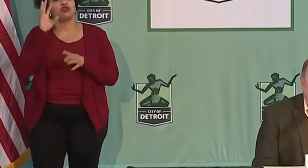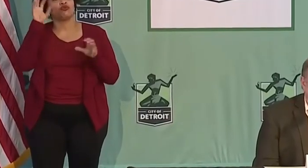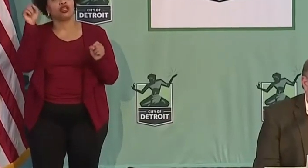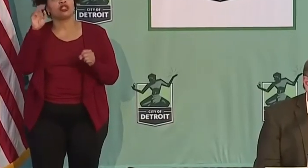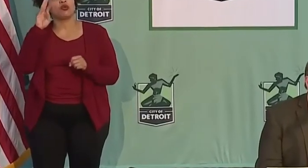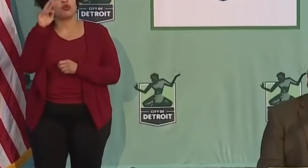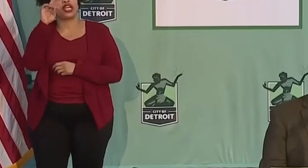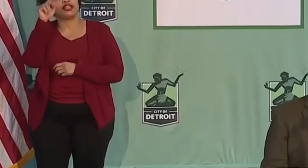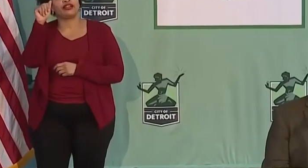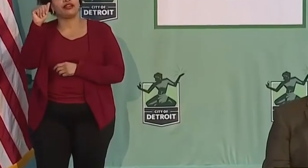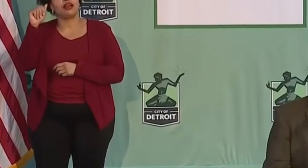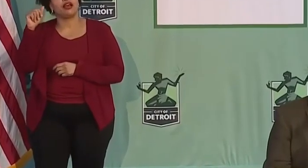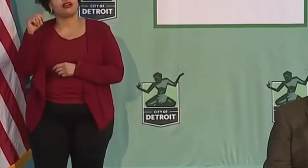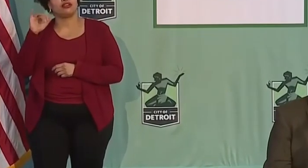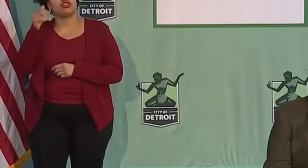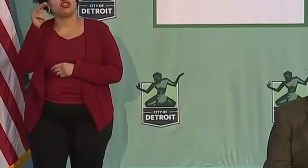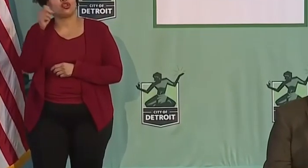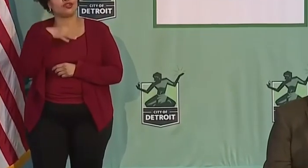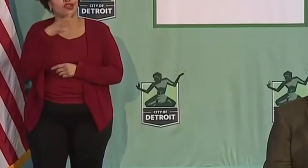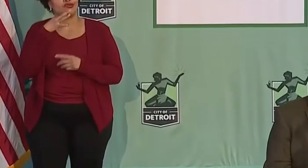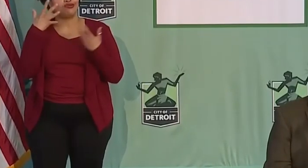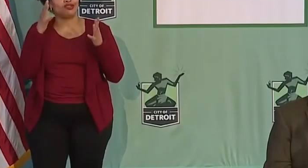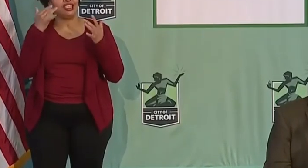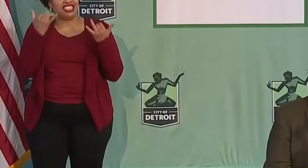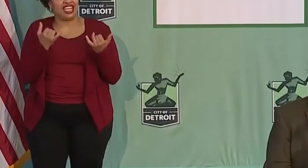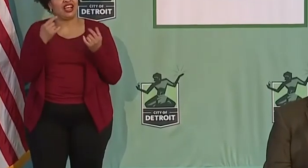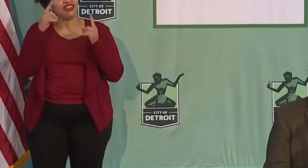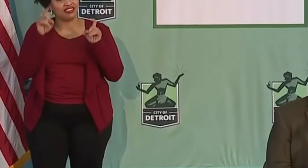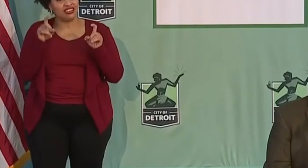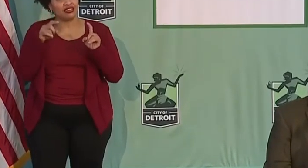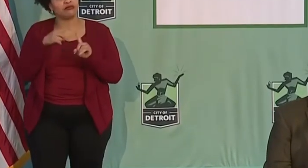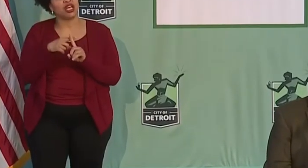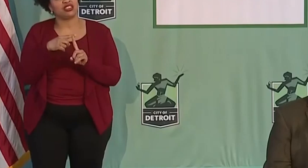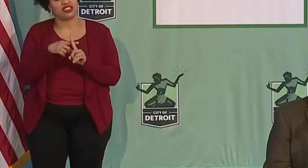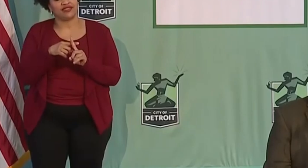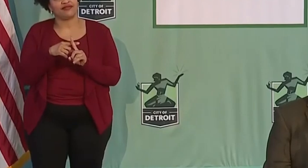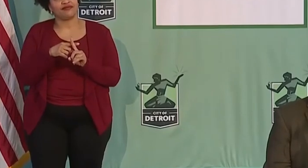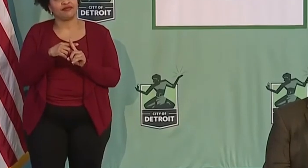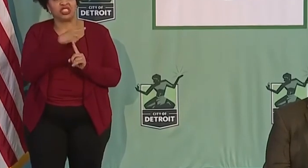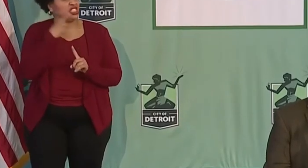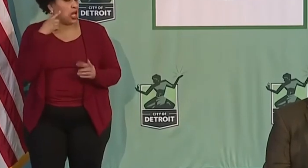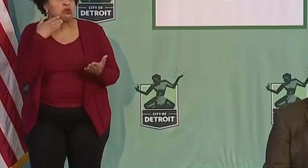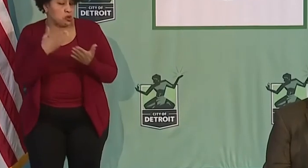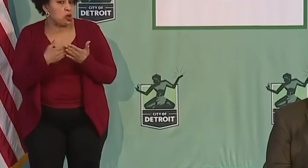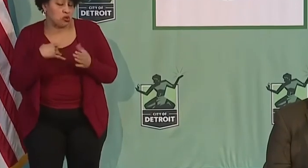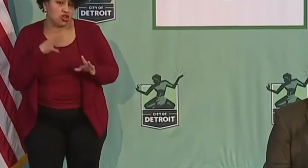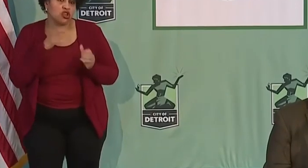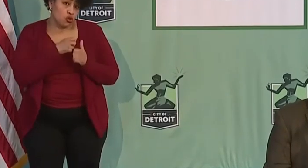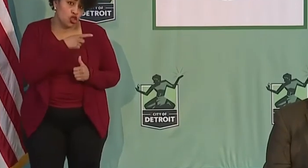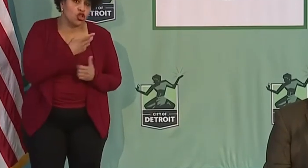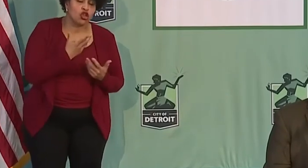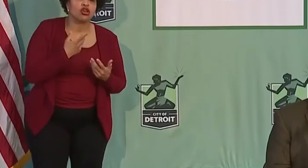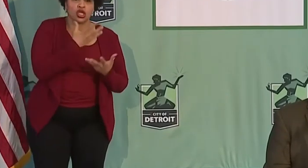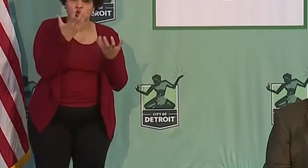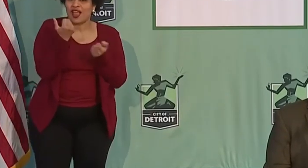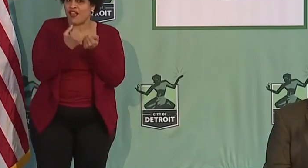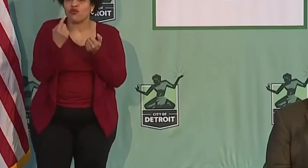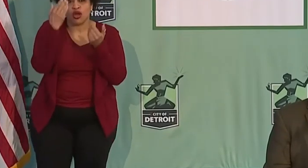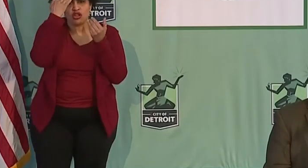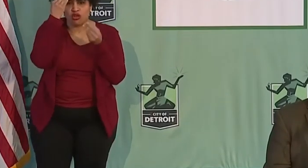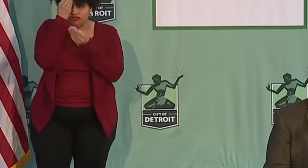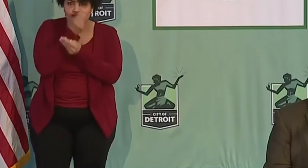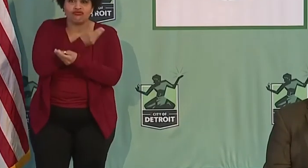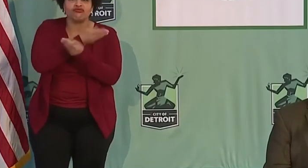who I talked to a little while ago, has now tested positive. She sounded good when I talked to her, and she wants everybody to